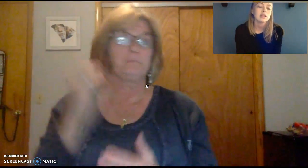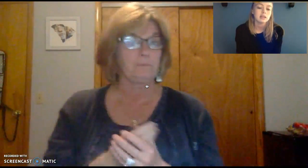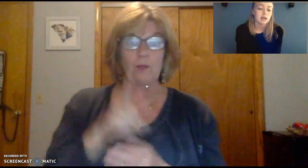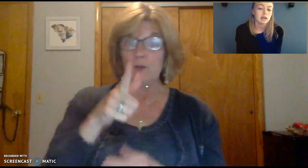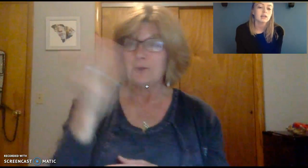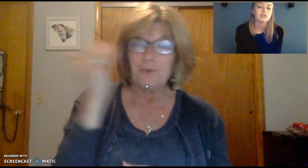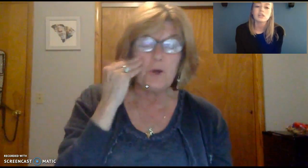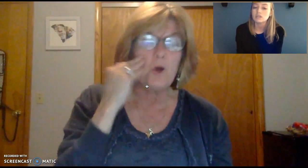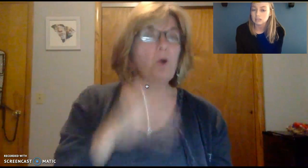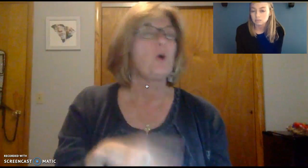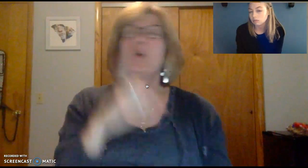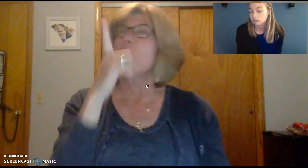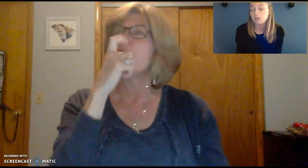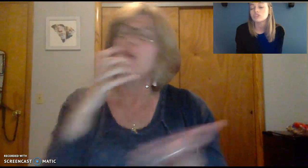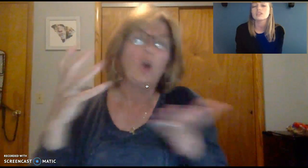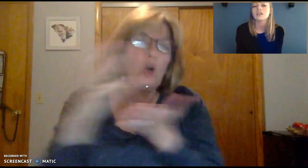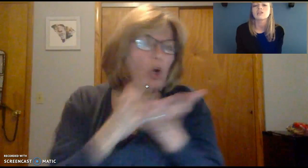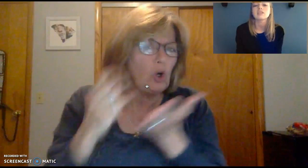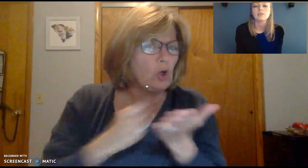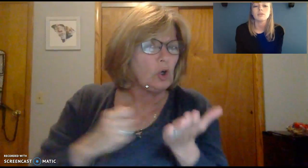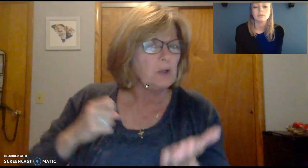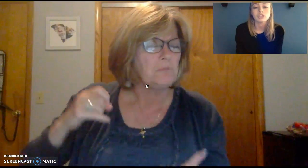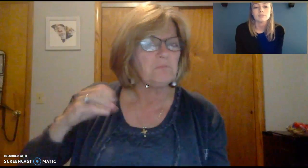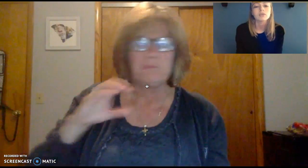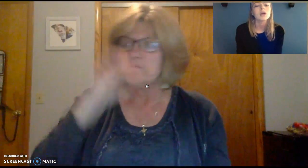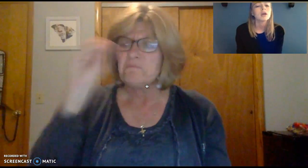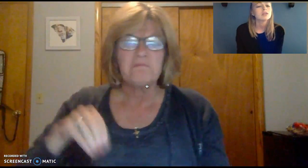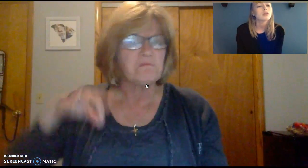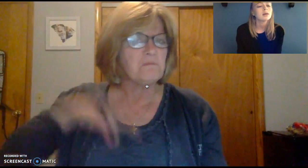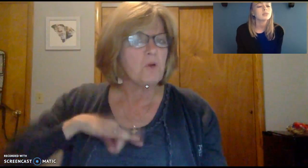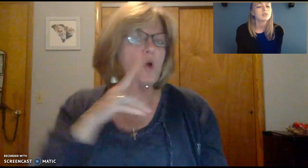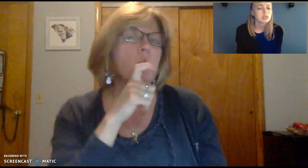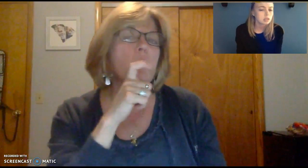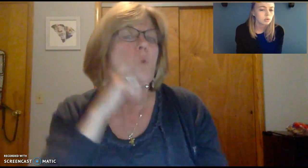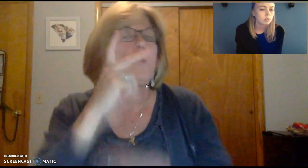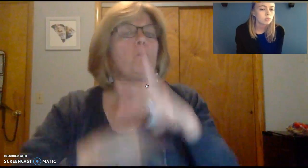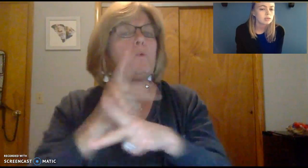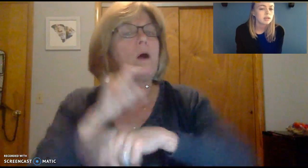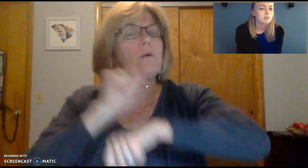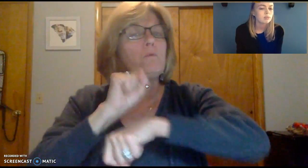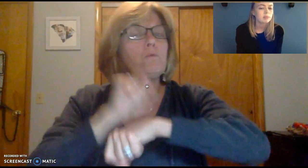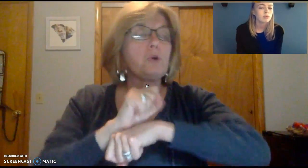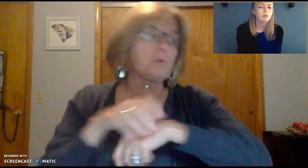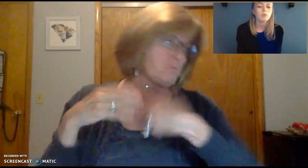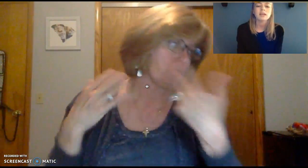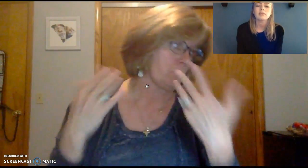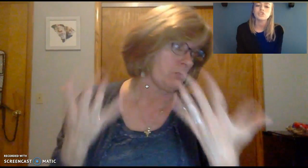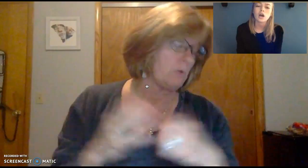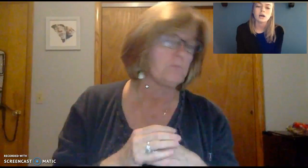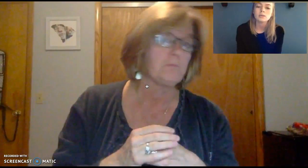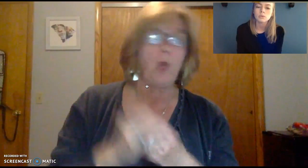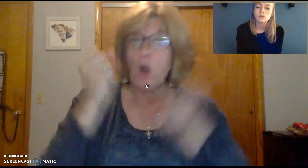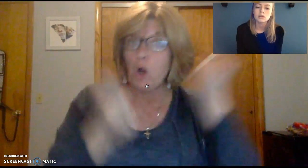So that here's another example. That was just another example of commission. Do you guys know what type of people and what type